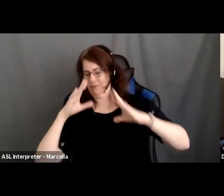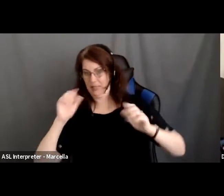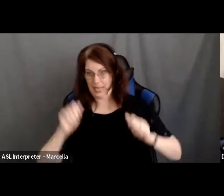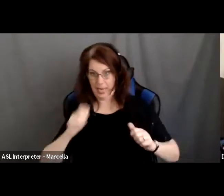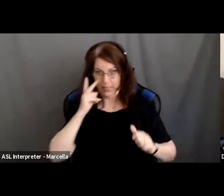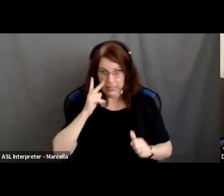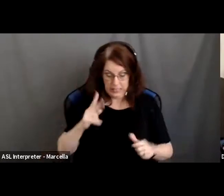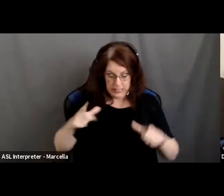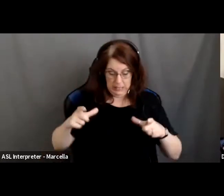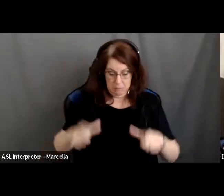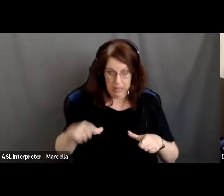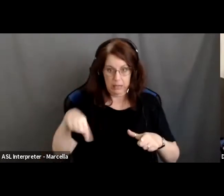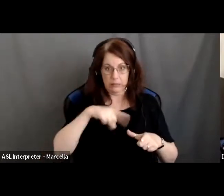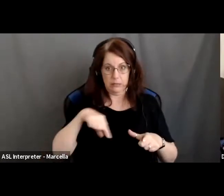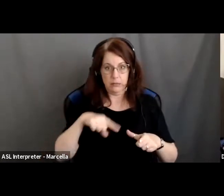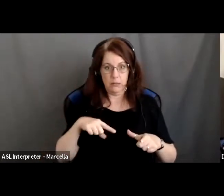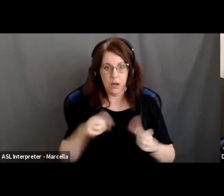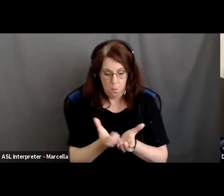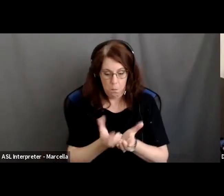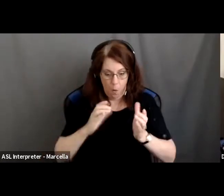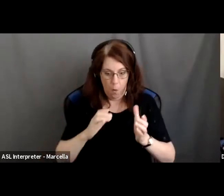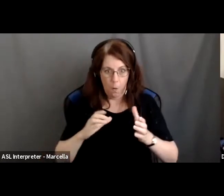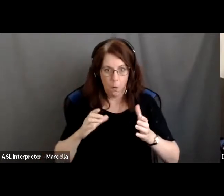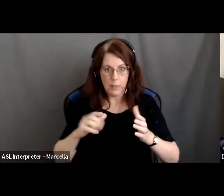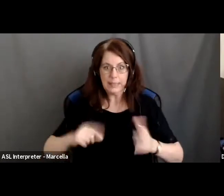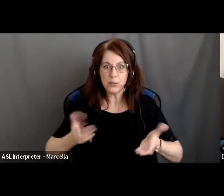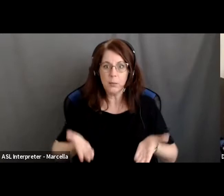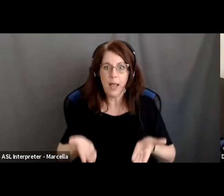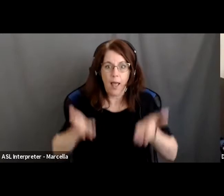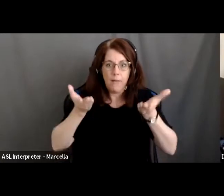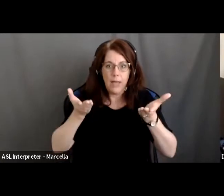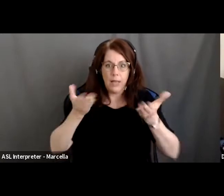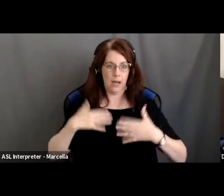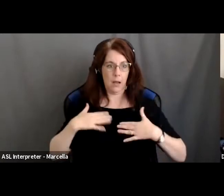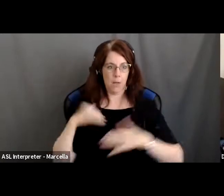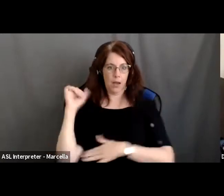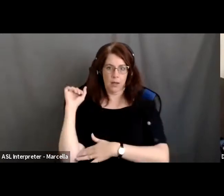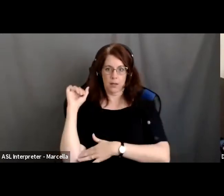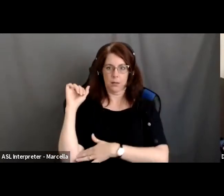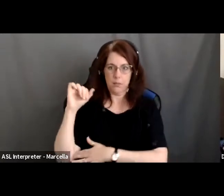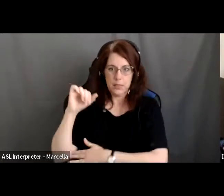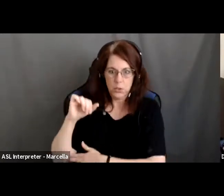plate? Does the plate or bowl, does it need to be elevated? Body position. And then